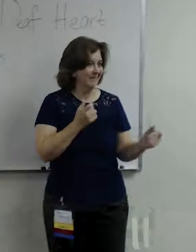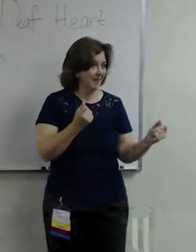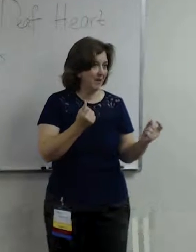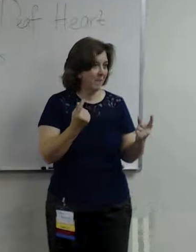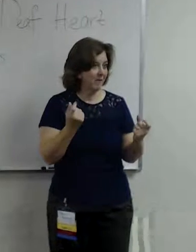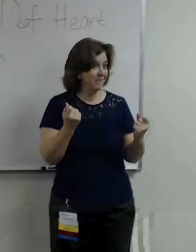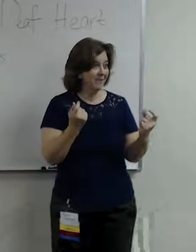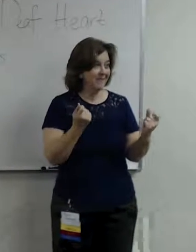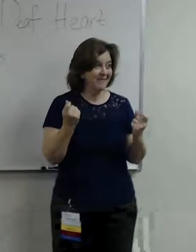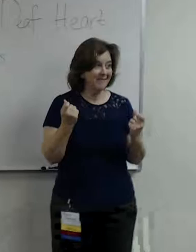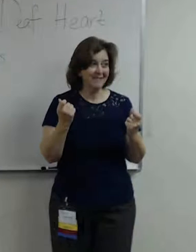Y'all with me?